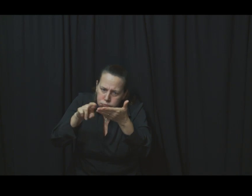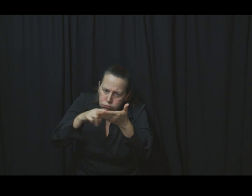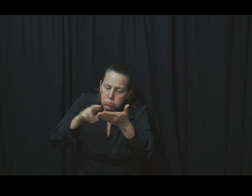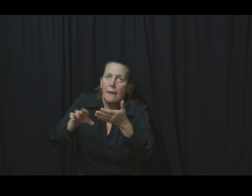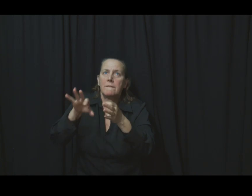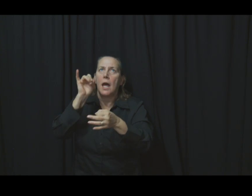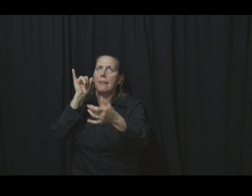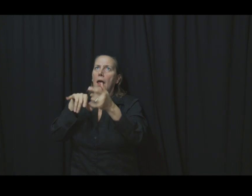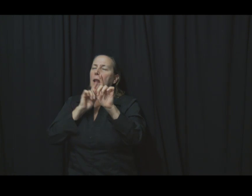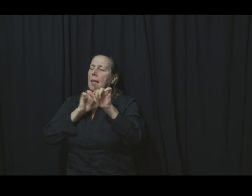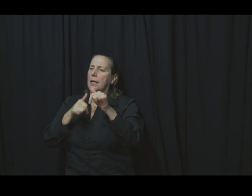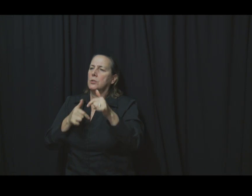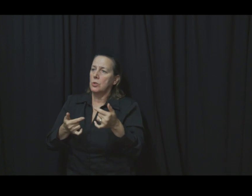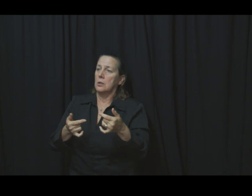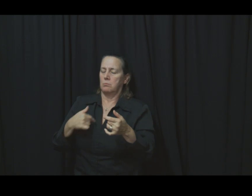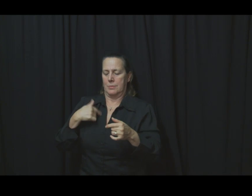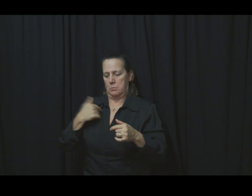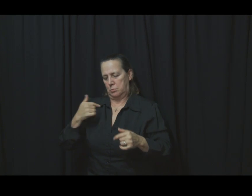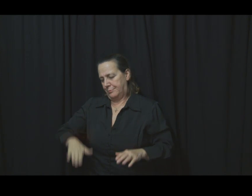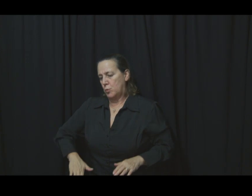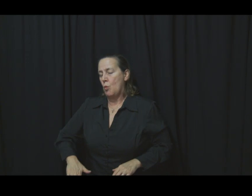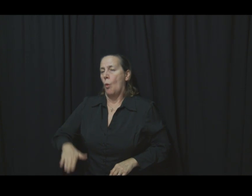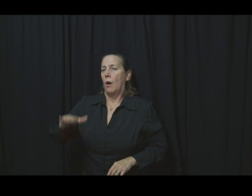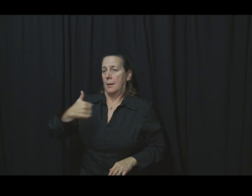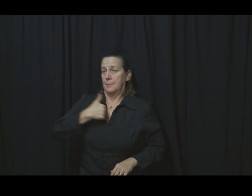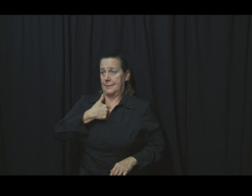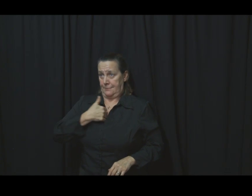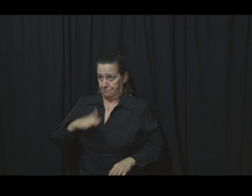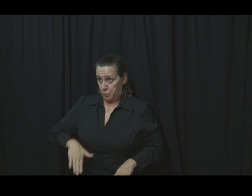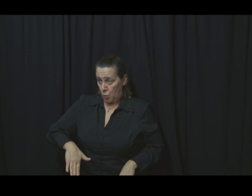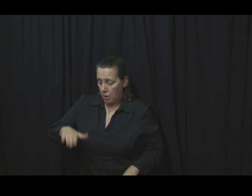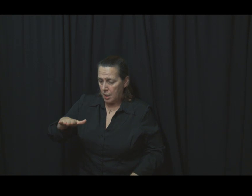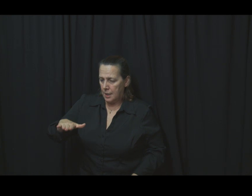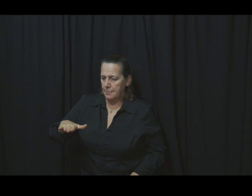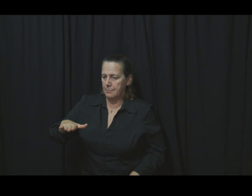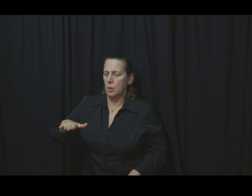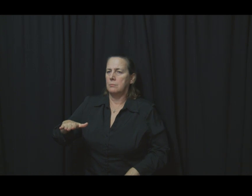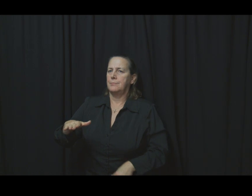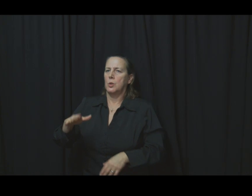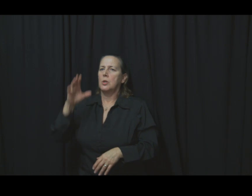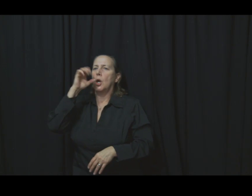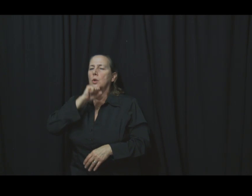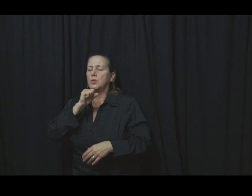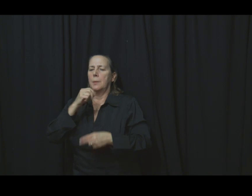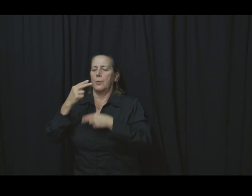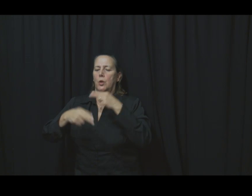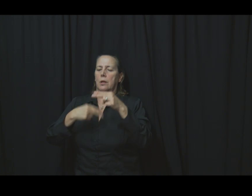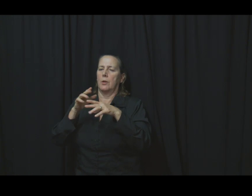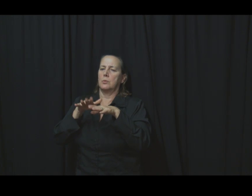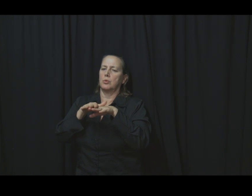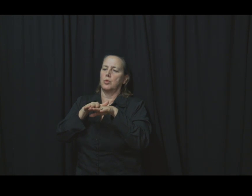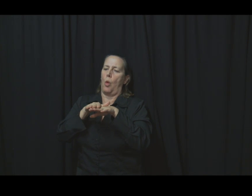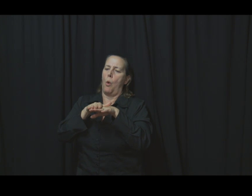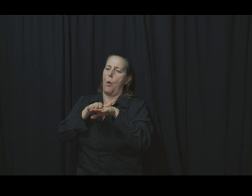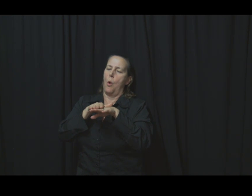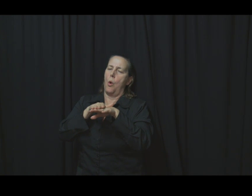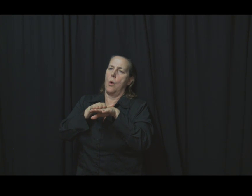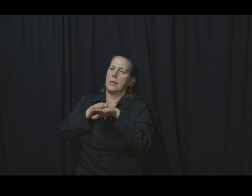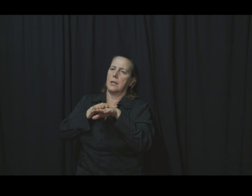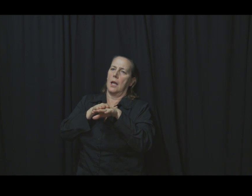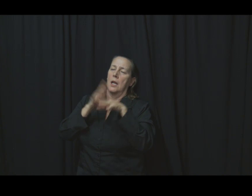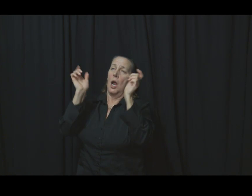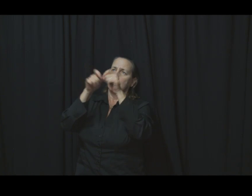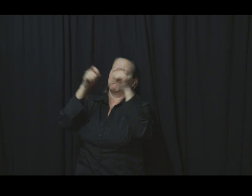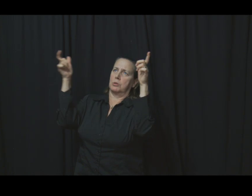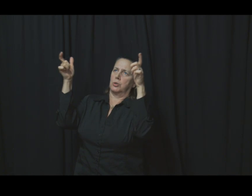When I was young, it was presumed that the universe was slowing down. It's a Big Bang, except it's in outer space. There's